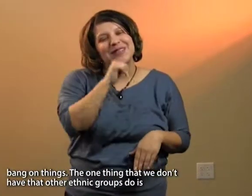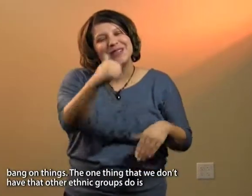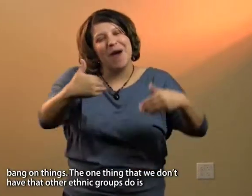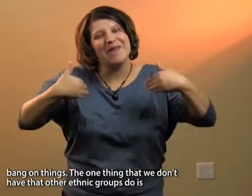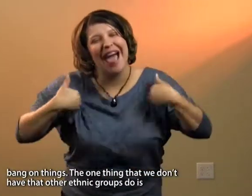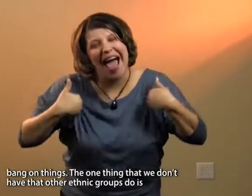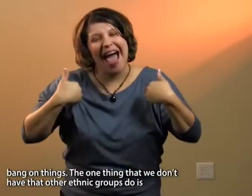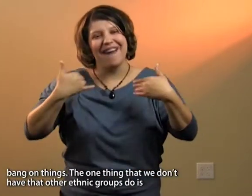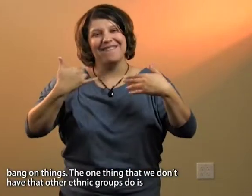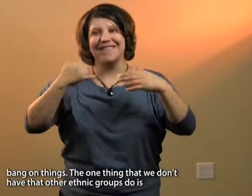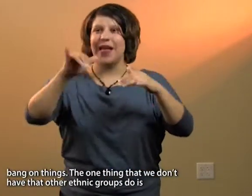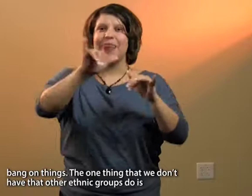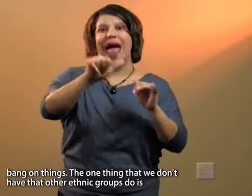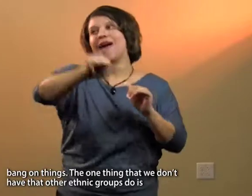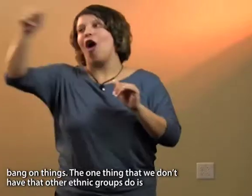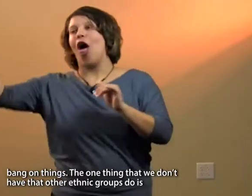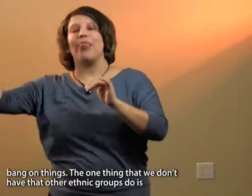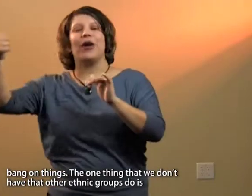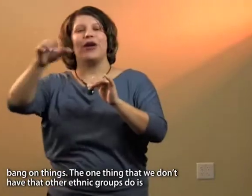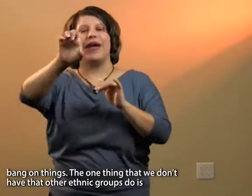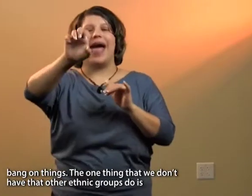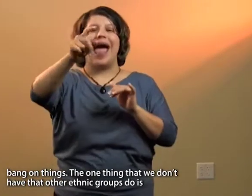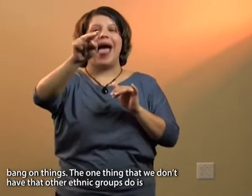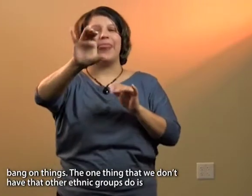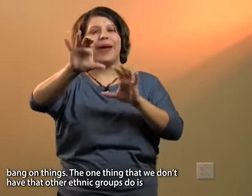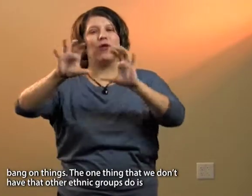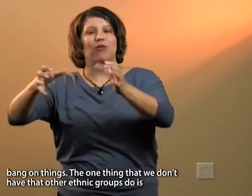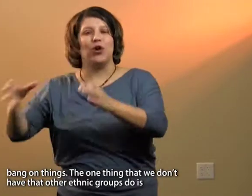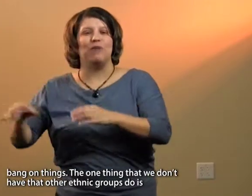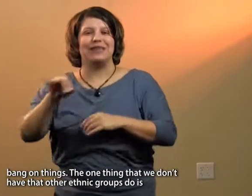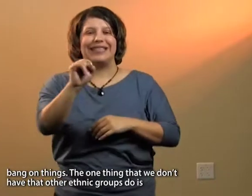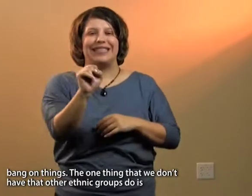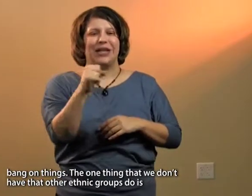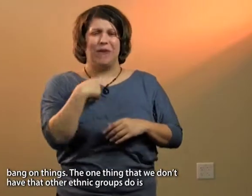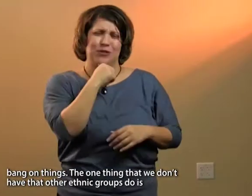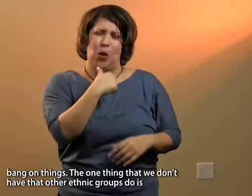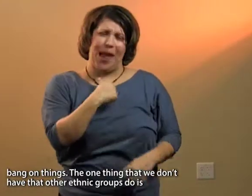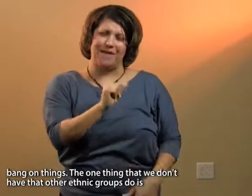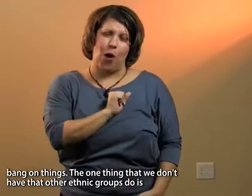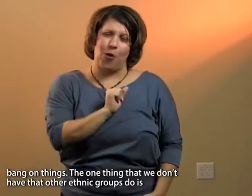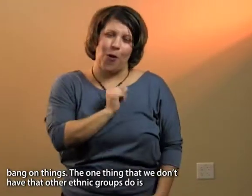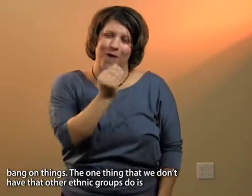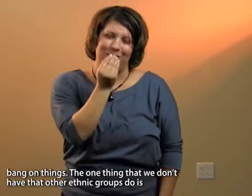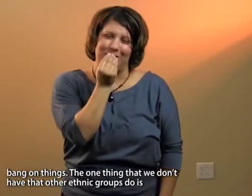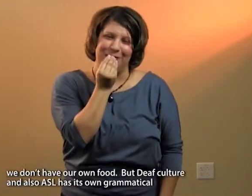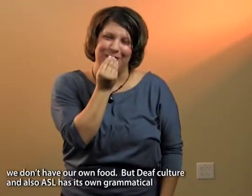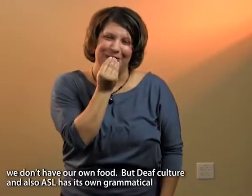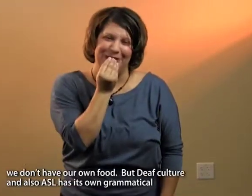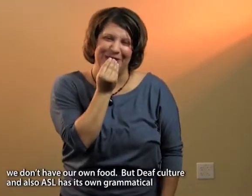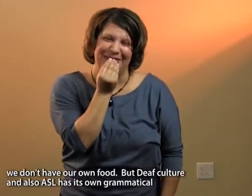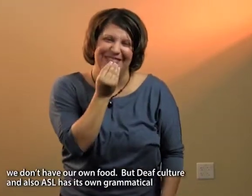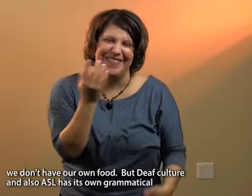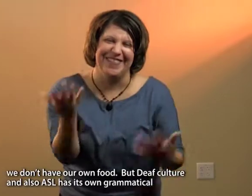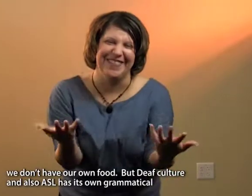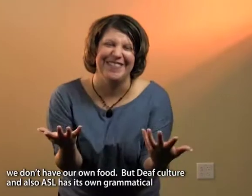the one thing that we don't have that other ethnic groups do is we don't have our own food